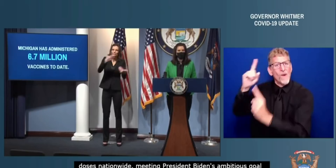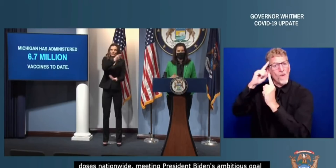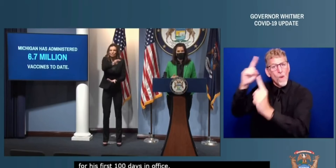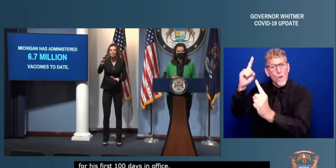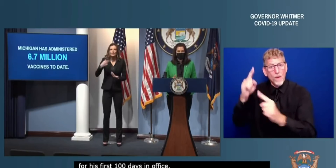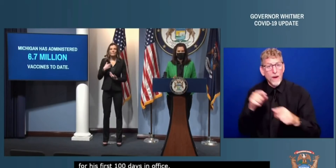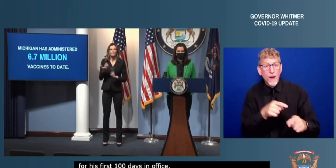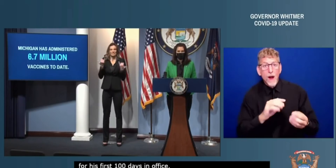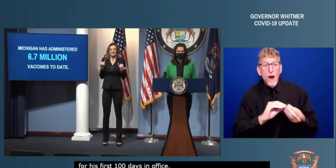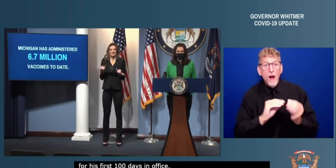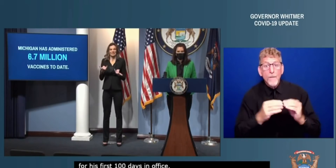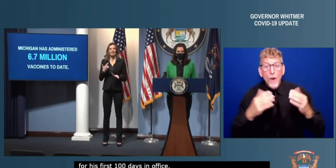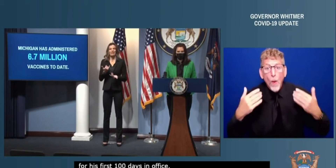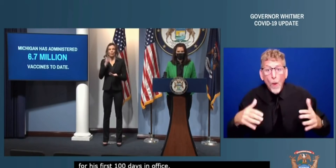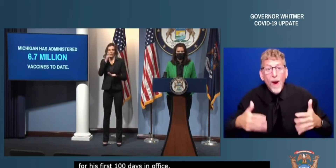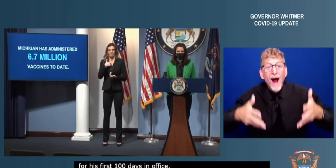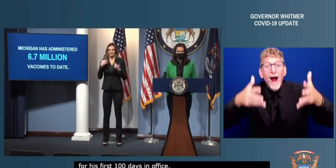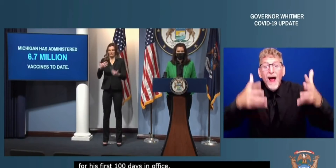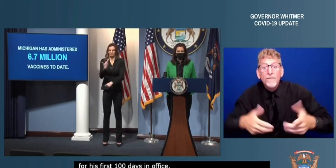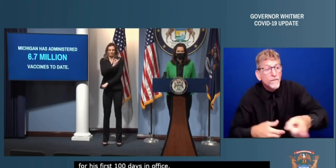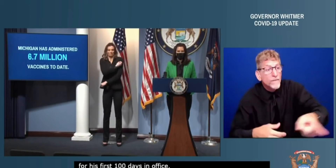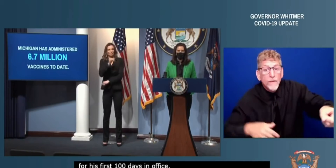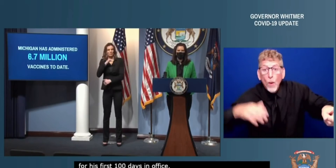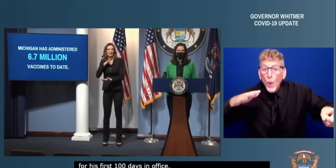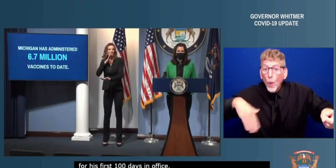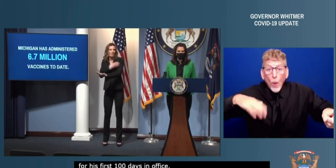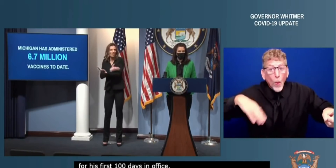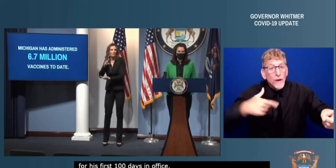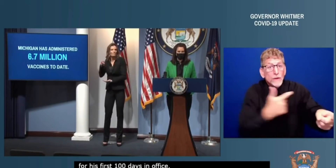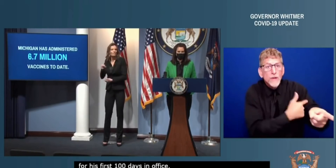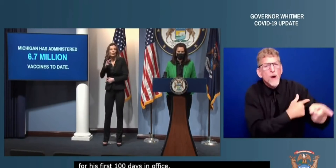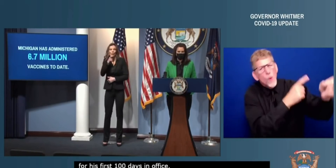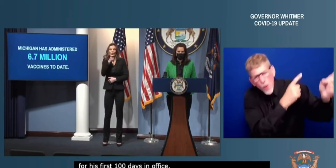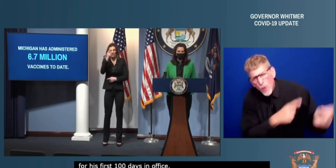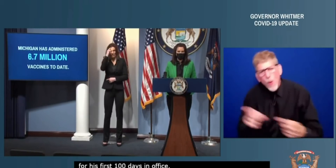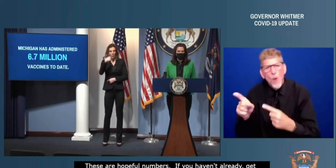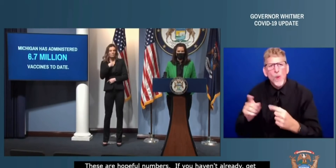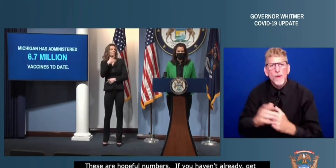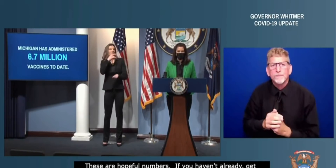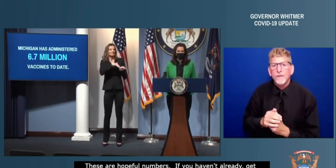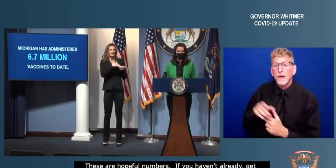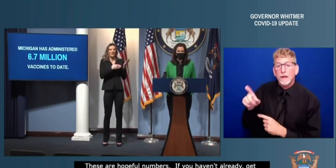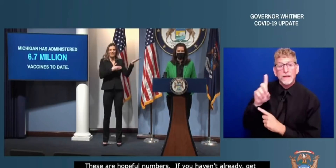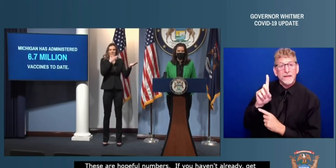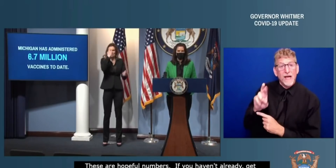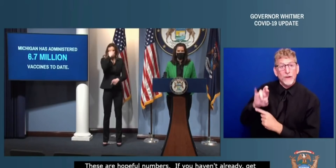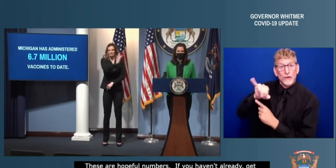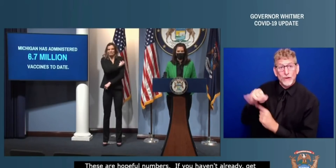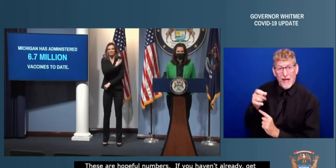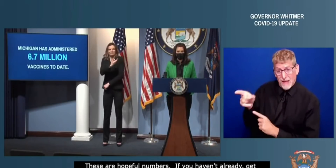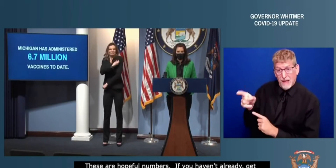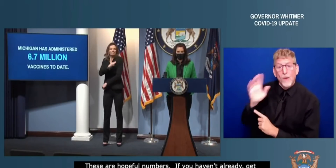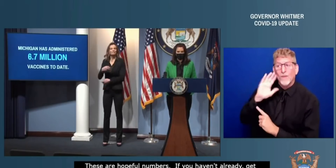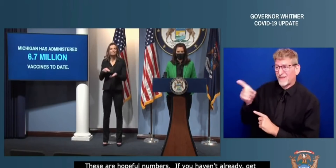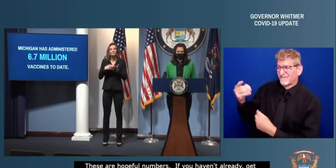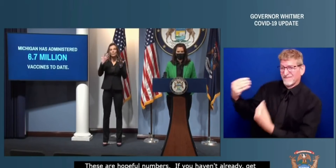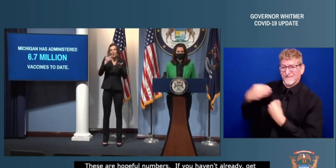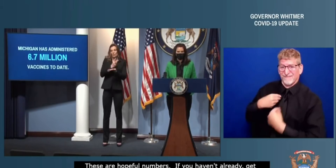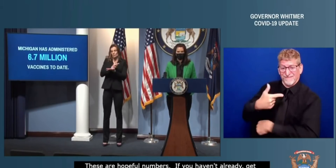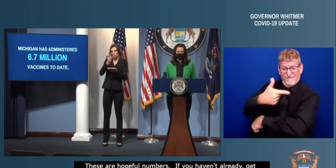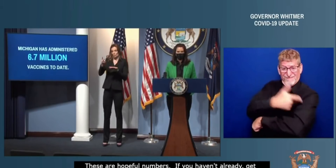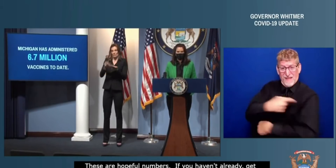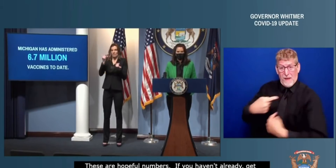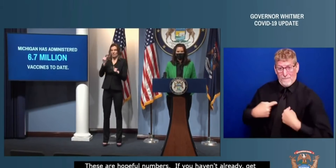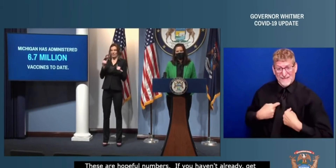giving my daughter and me our second doses later today, and I'm really looking forward to my full immunity date 2 weeks out on May